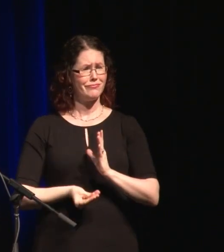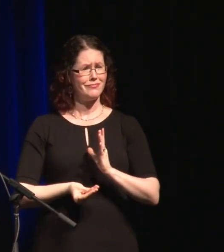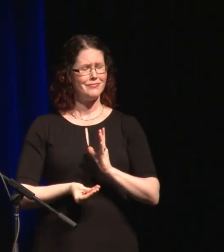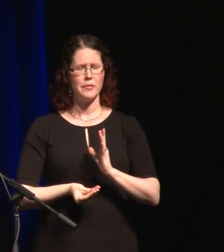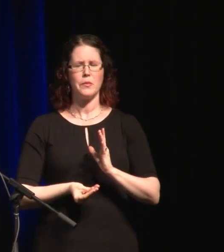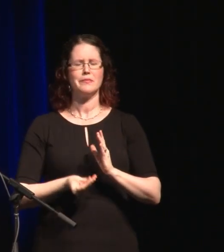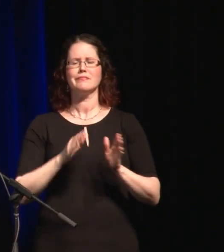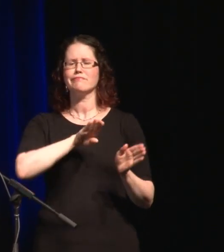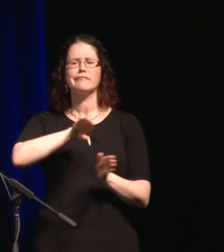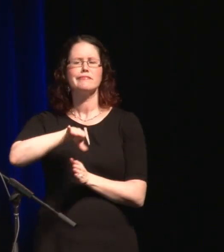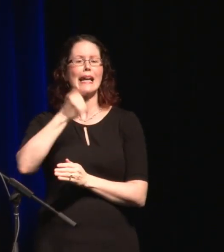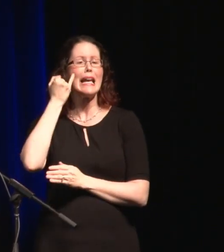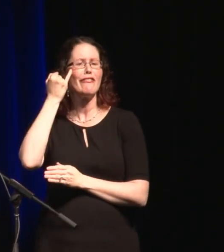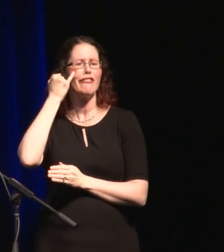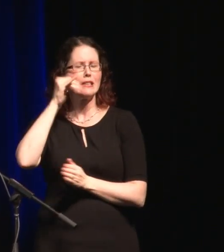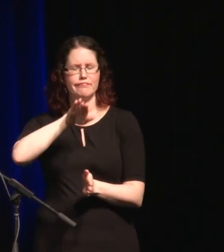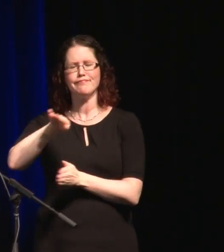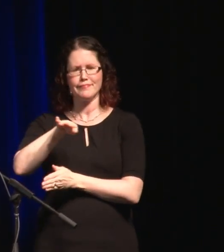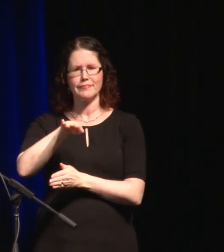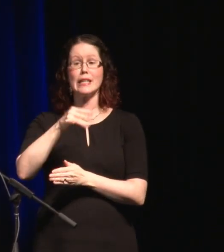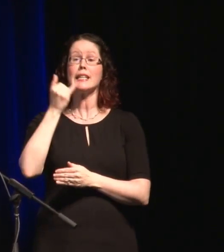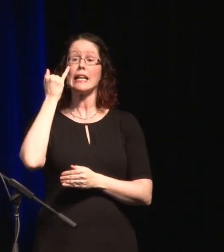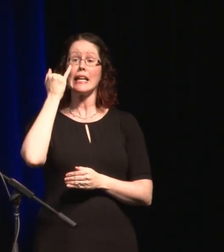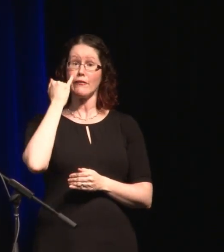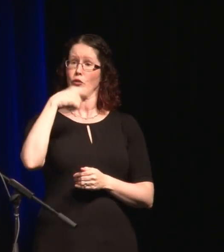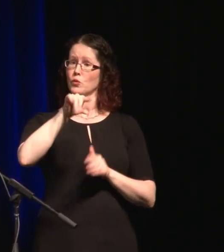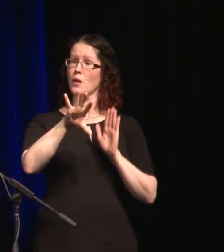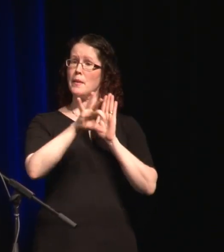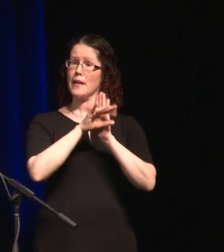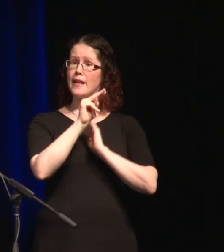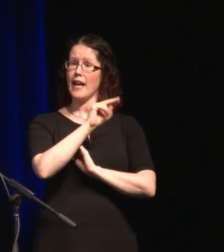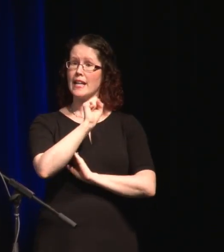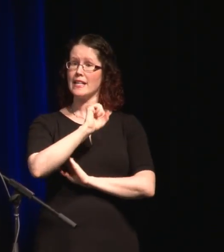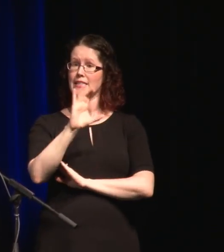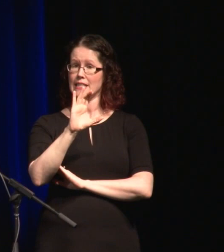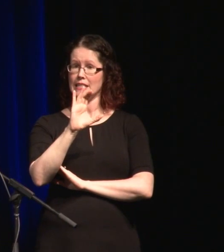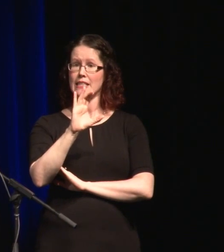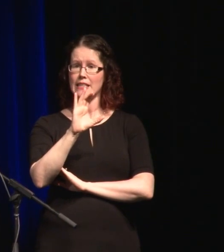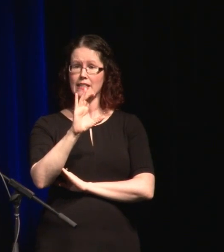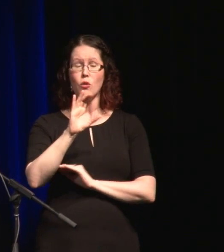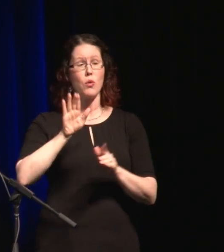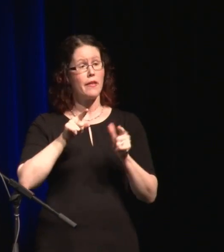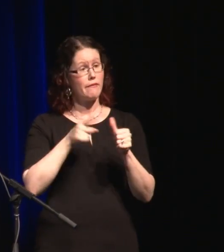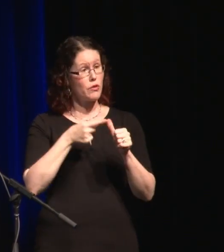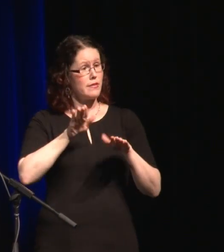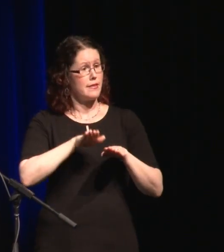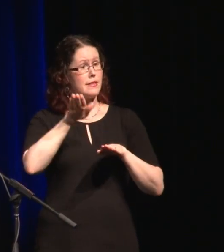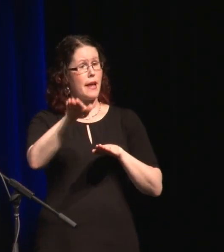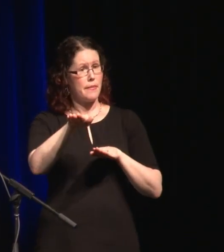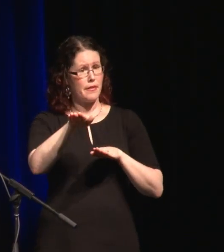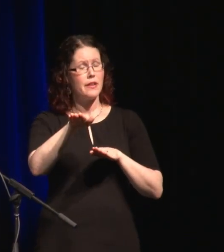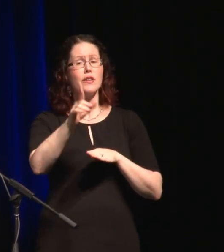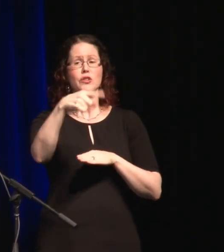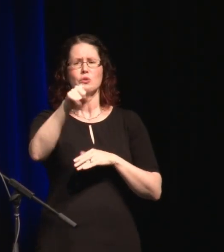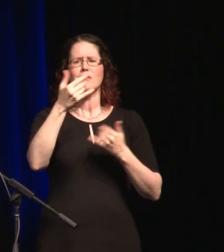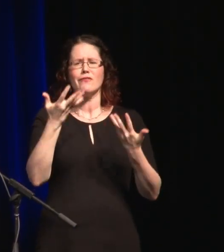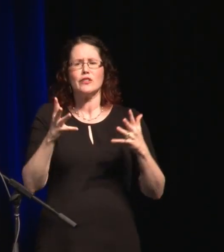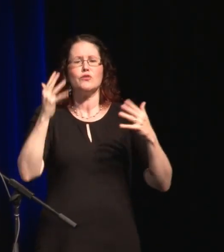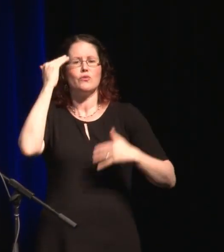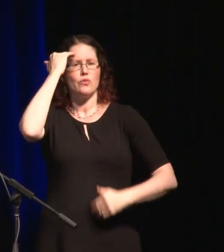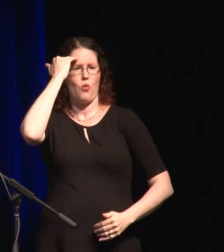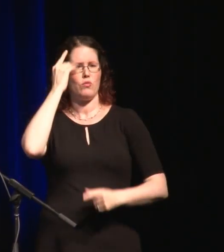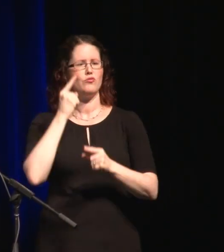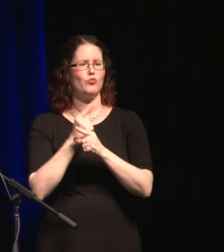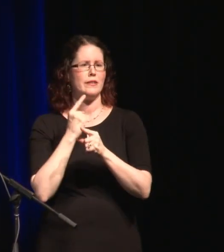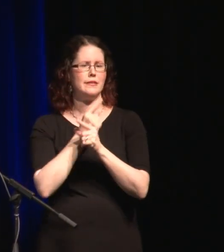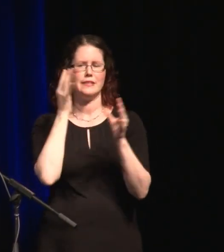forget the what ifs and know that choosing NSCC as a final destination or that first step towards your future was the right choice.